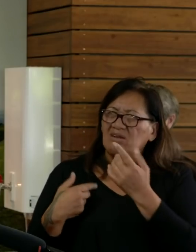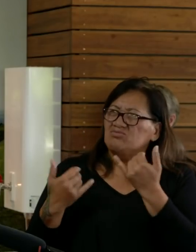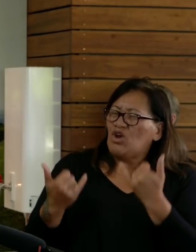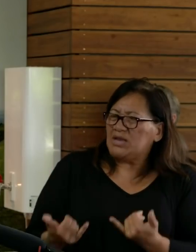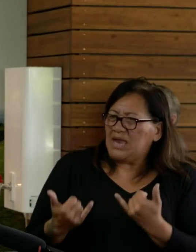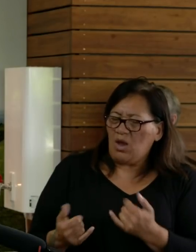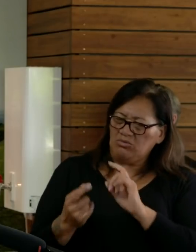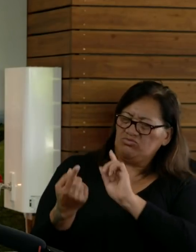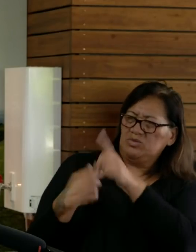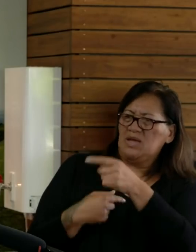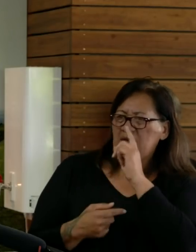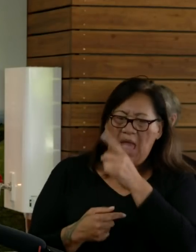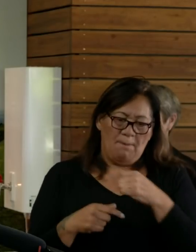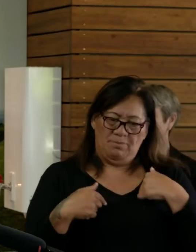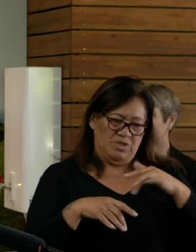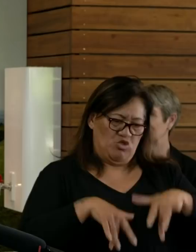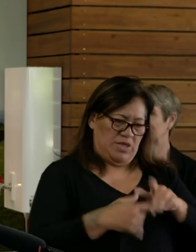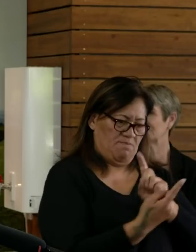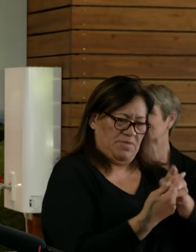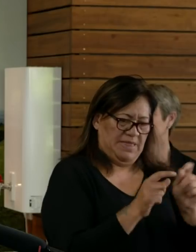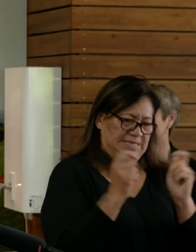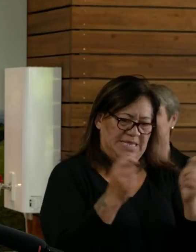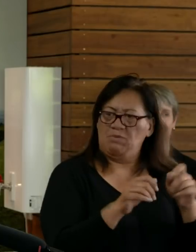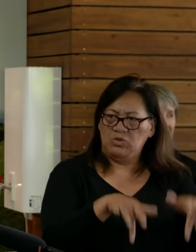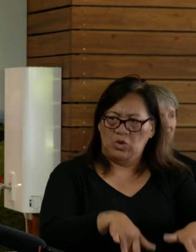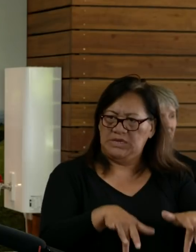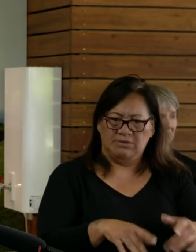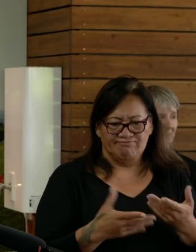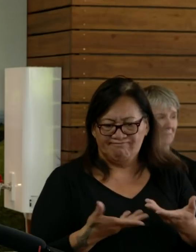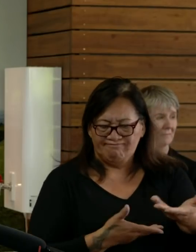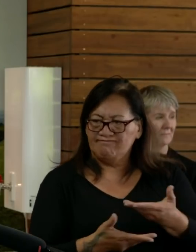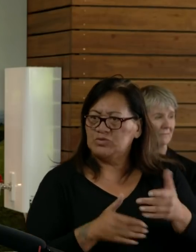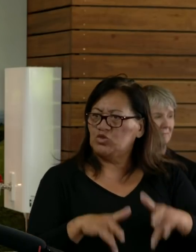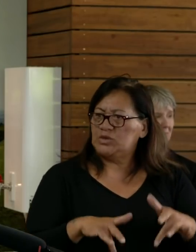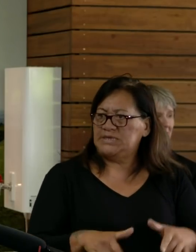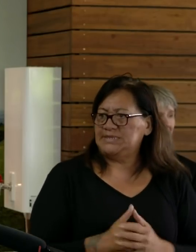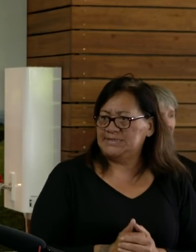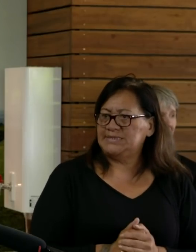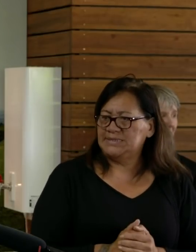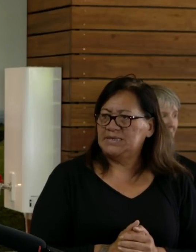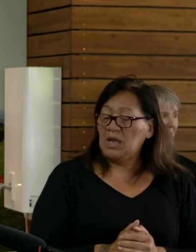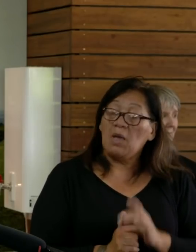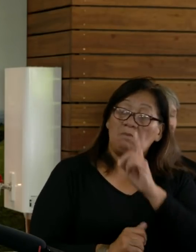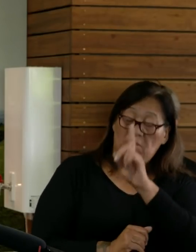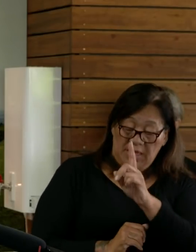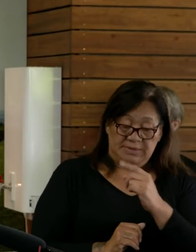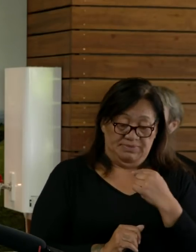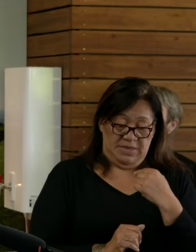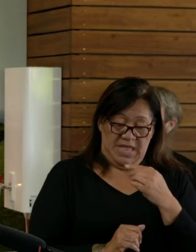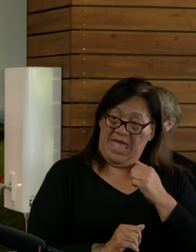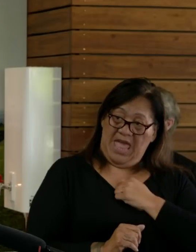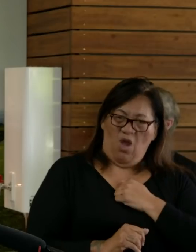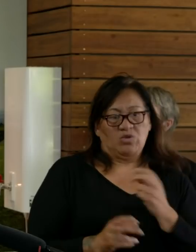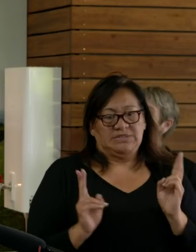speak to that because I haven't had the opportunity yet to debrief them. But it's within our